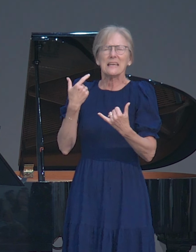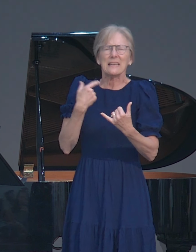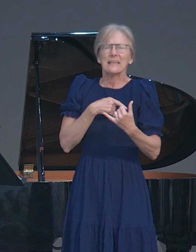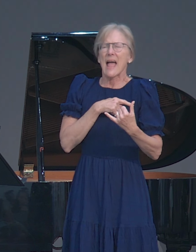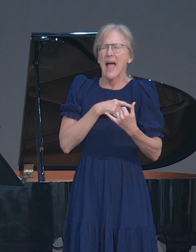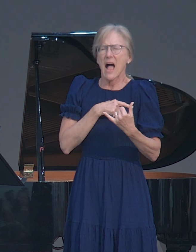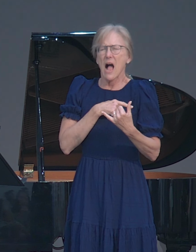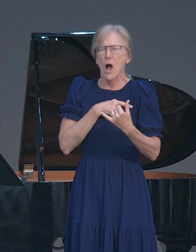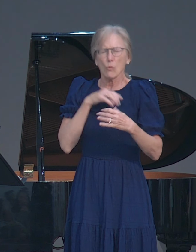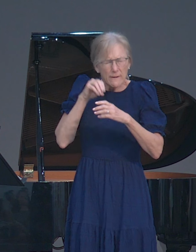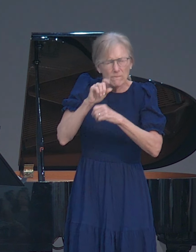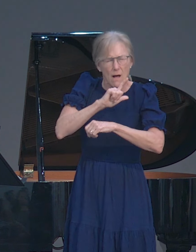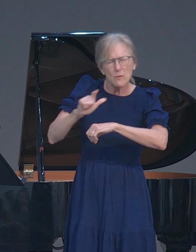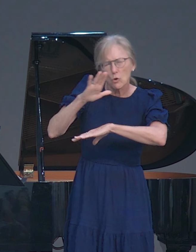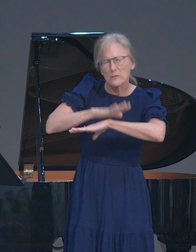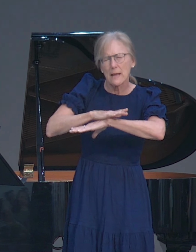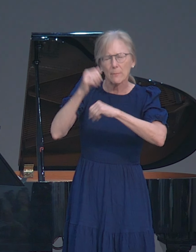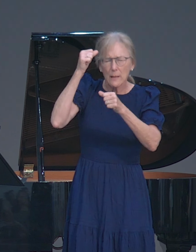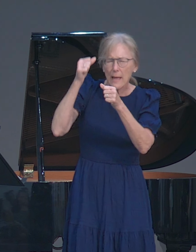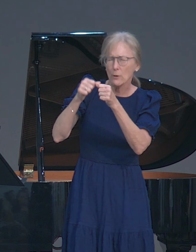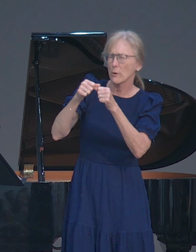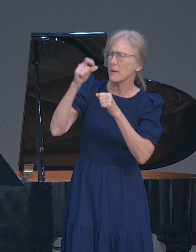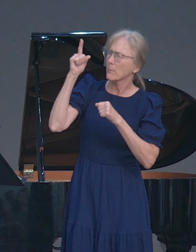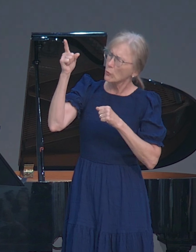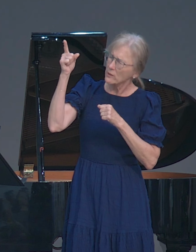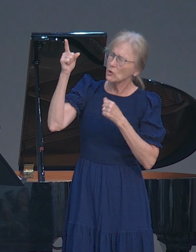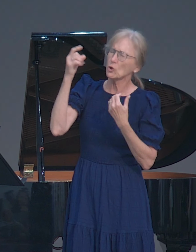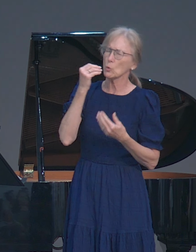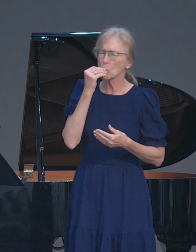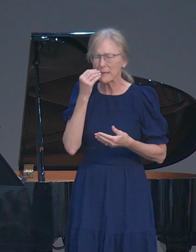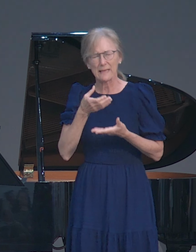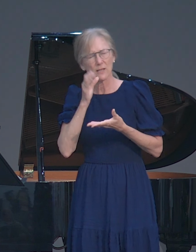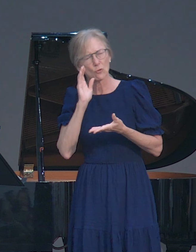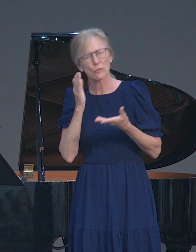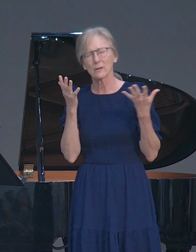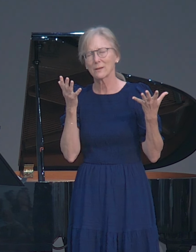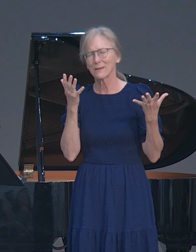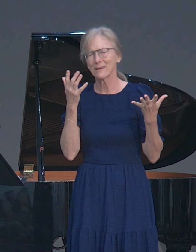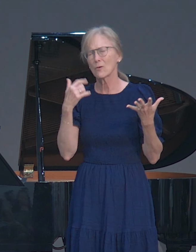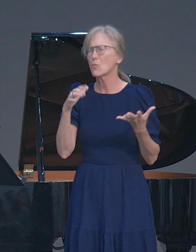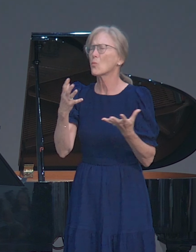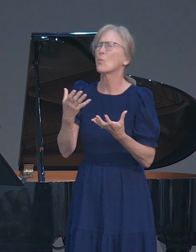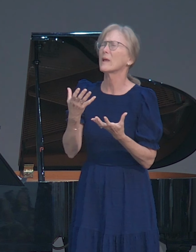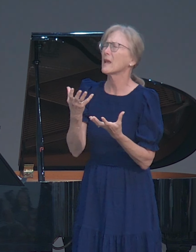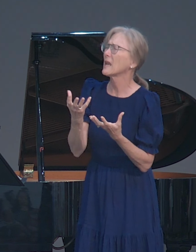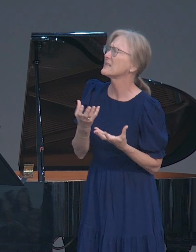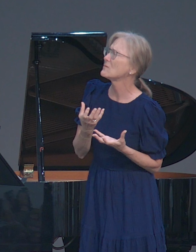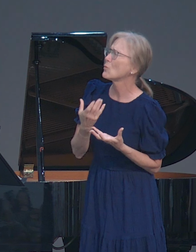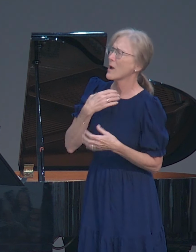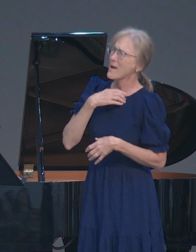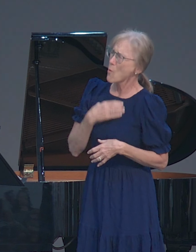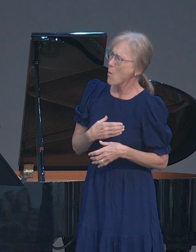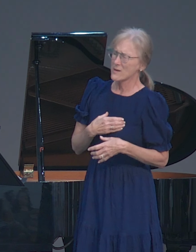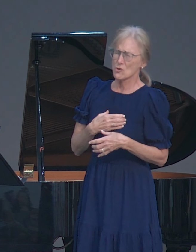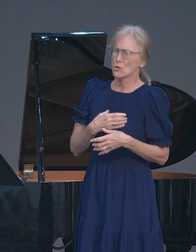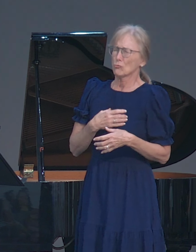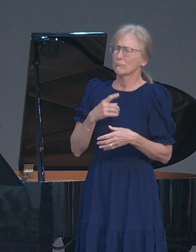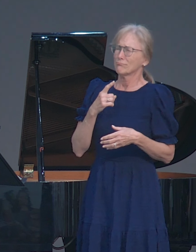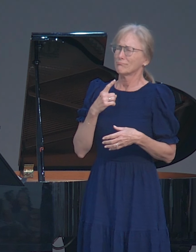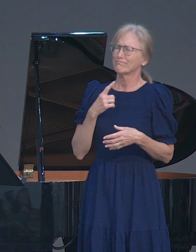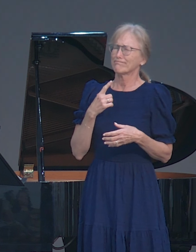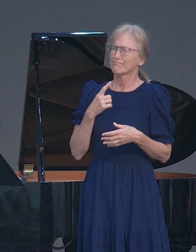this morning and take this bread, we desire to recommit our lives to